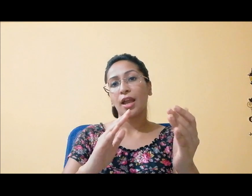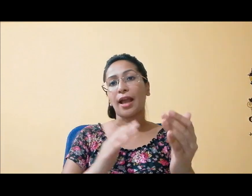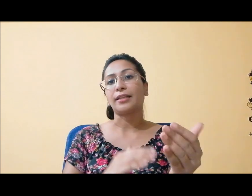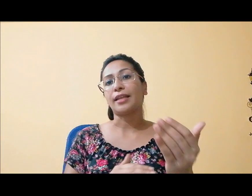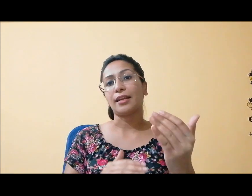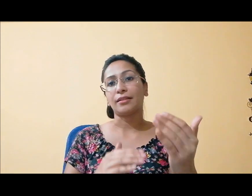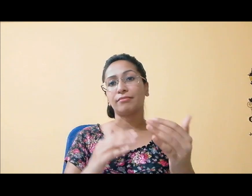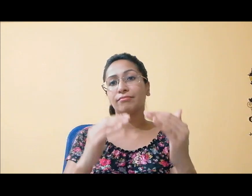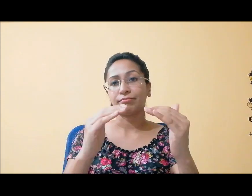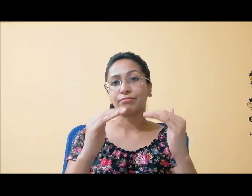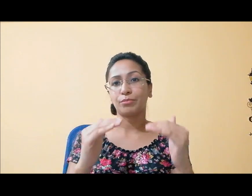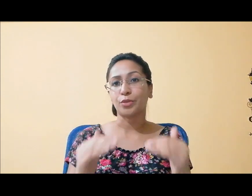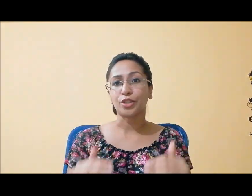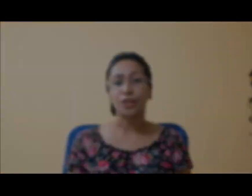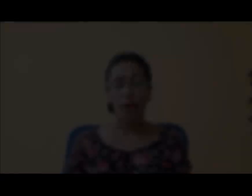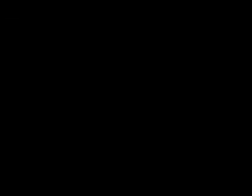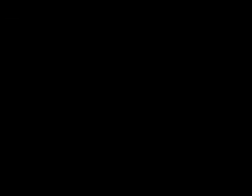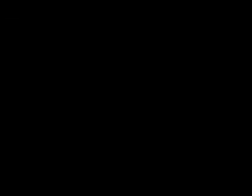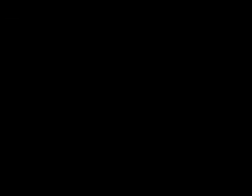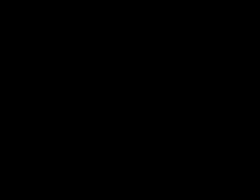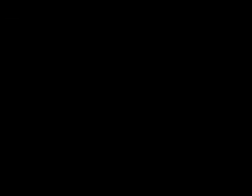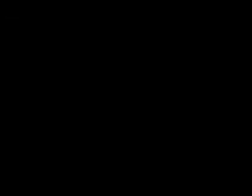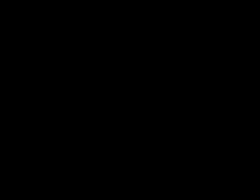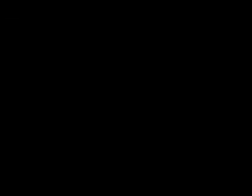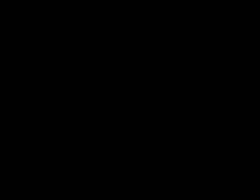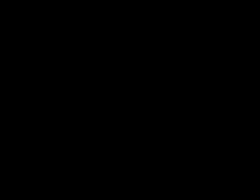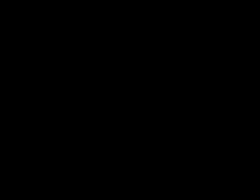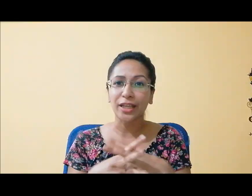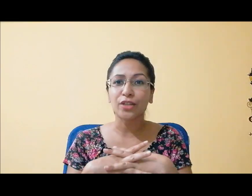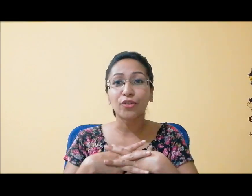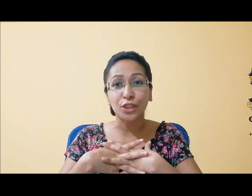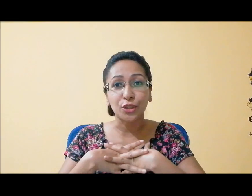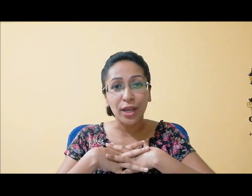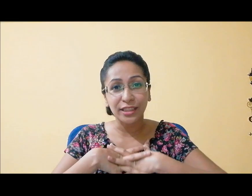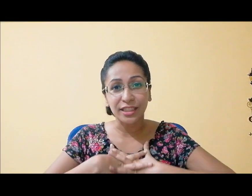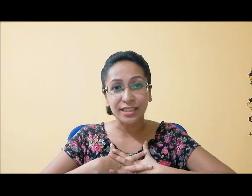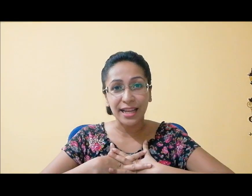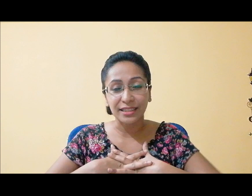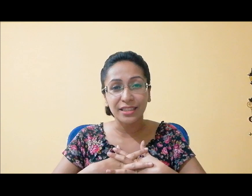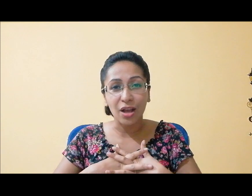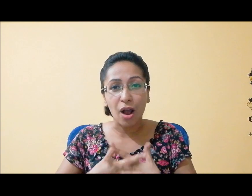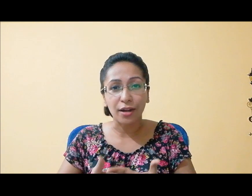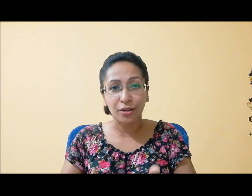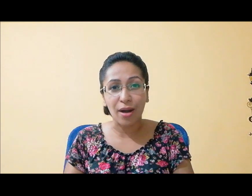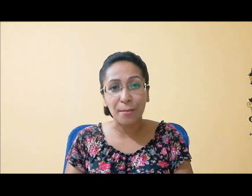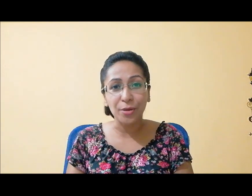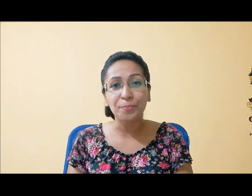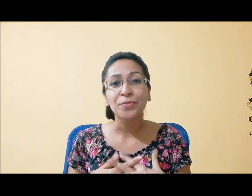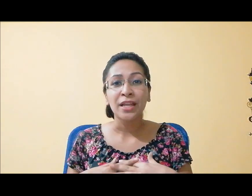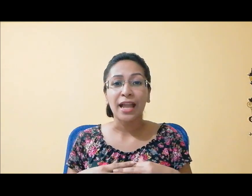and then put it in order. Thank you for enjoying this lesson on grammar.